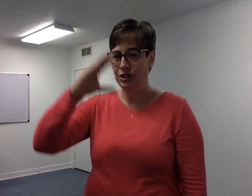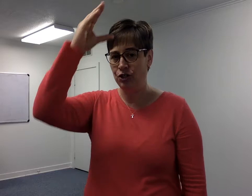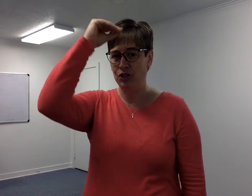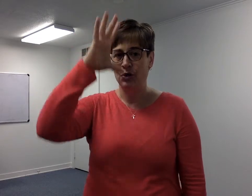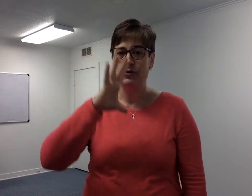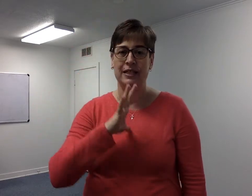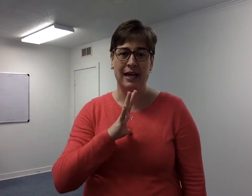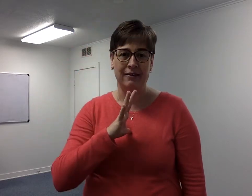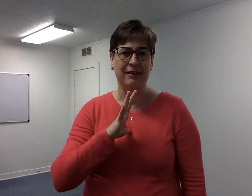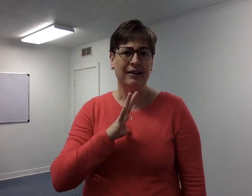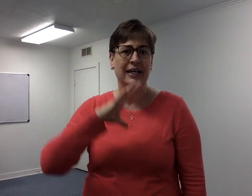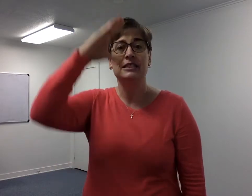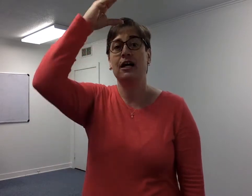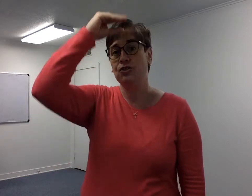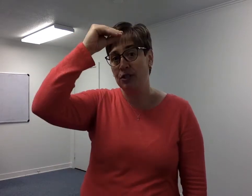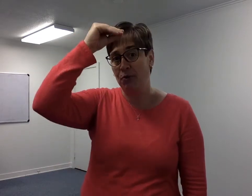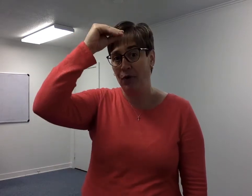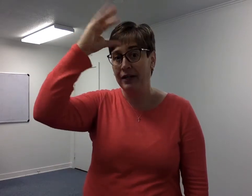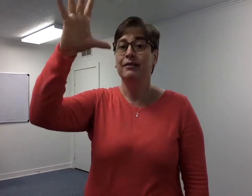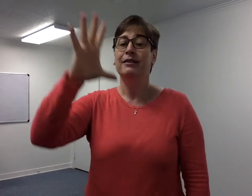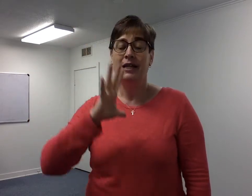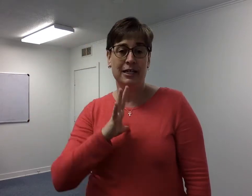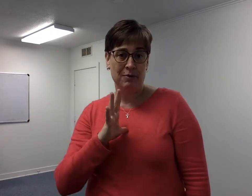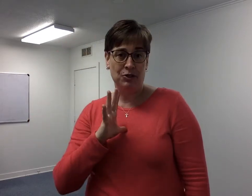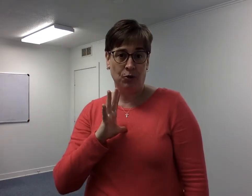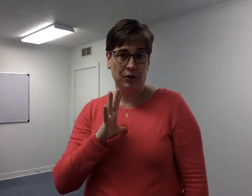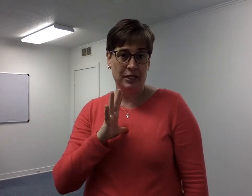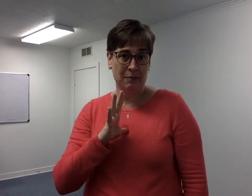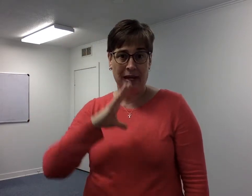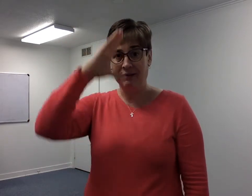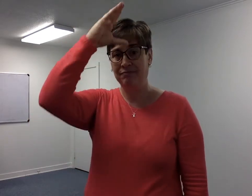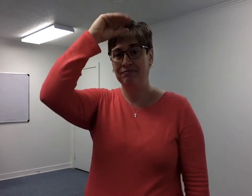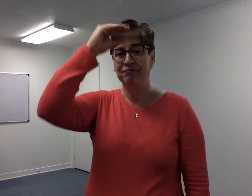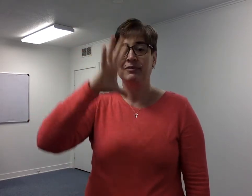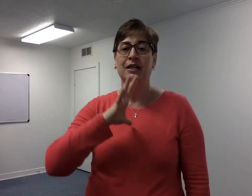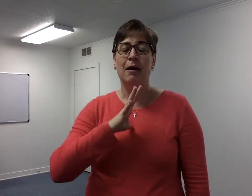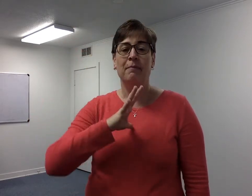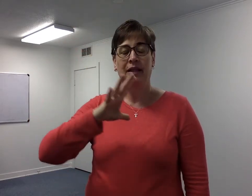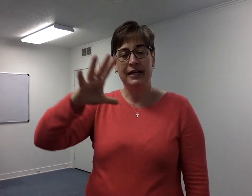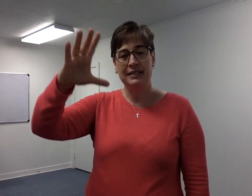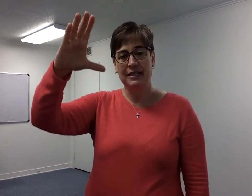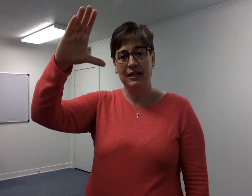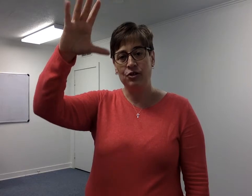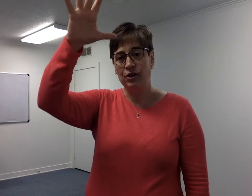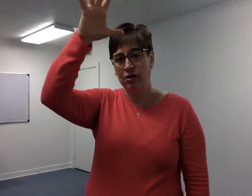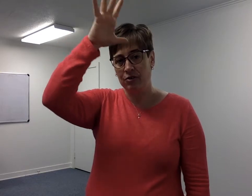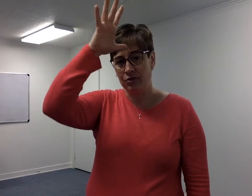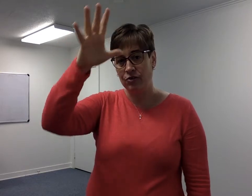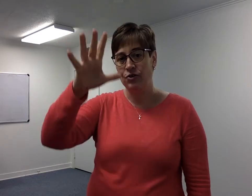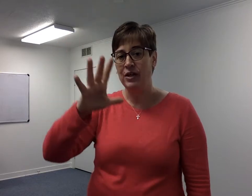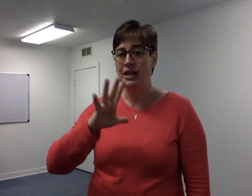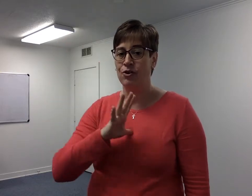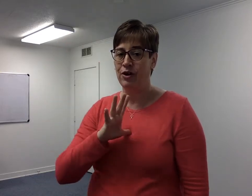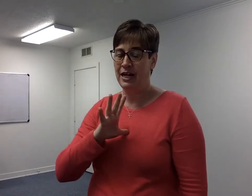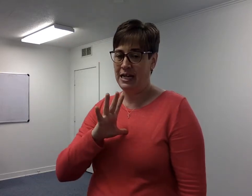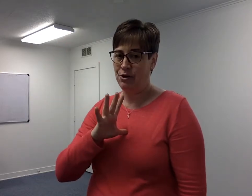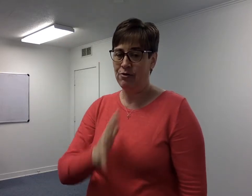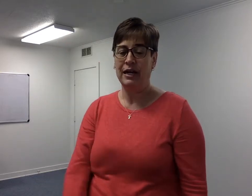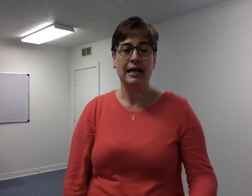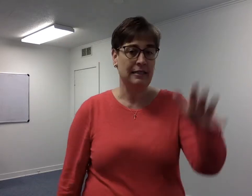just shows that he's not just a boy. He's much older. He's a man. But like I said, you can also do here and here. And same